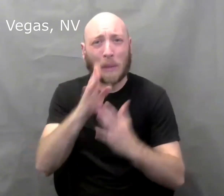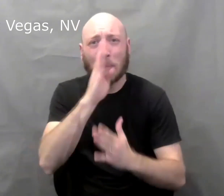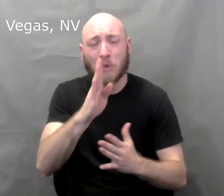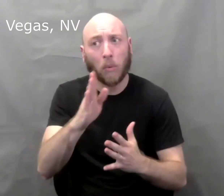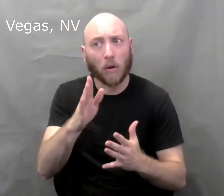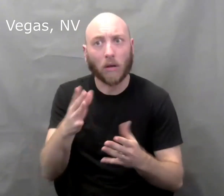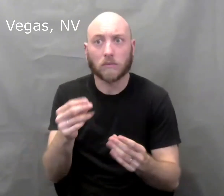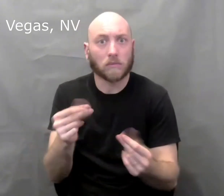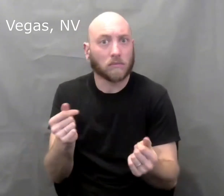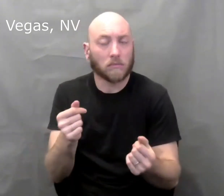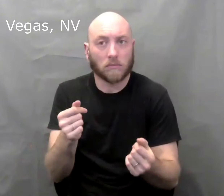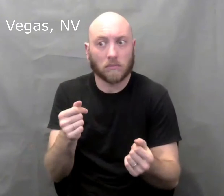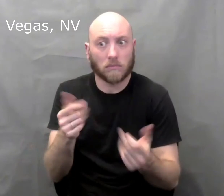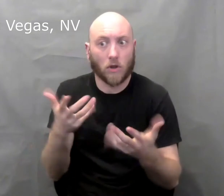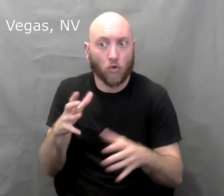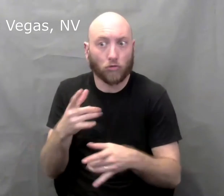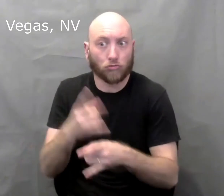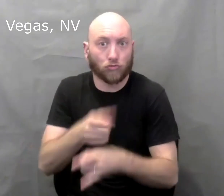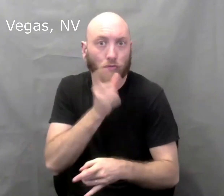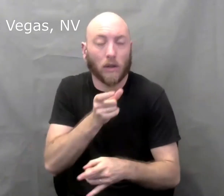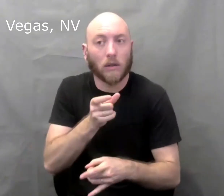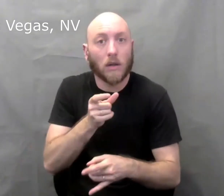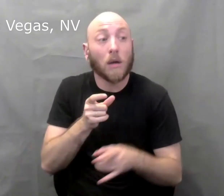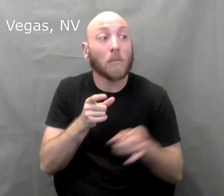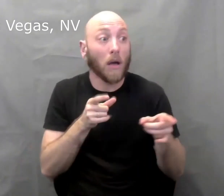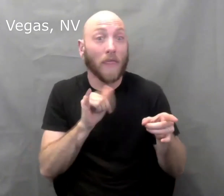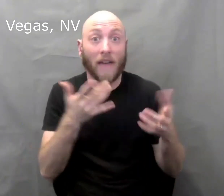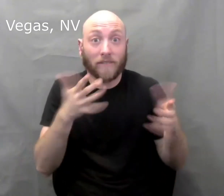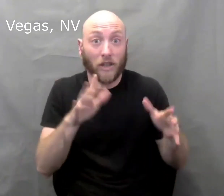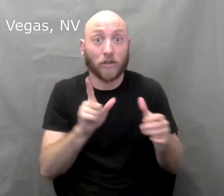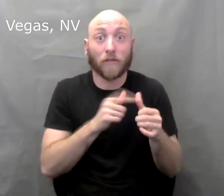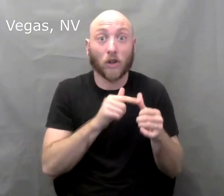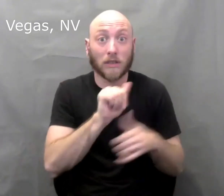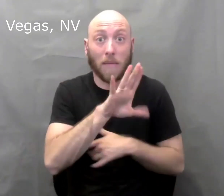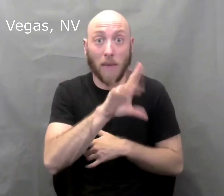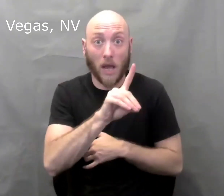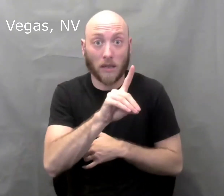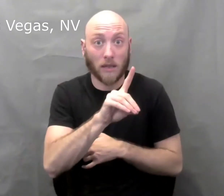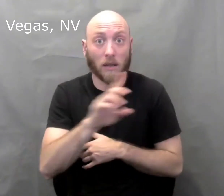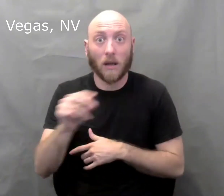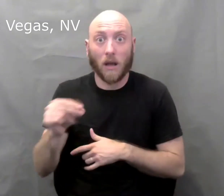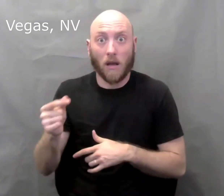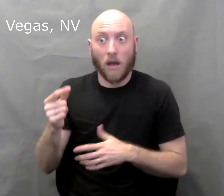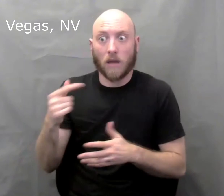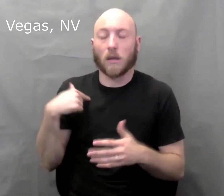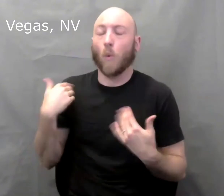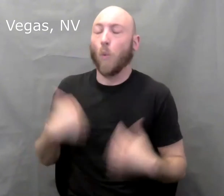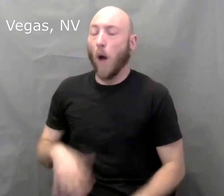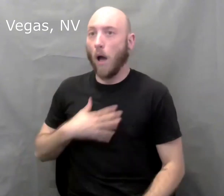my first immediate thought, because that's how sick I am, my first immediate thought is, wow, I really did a drink after that.